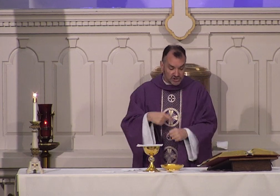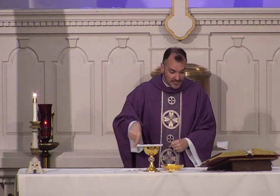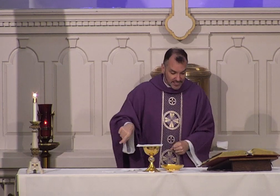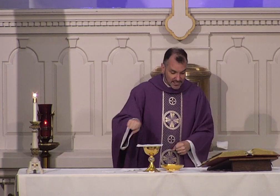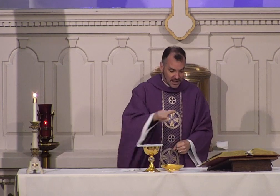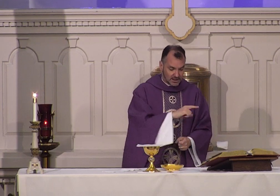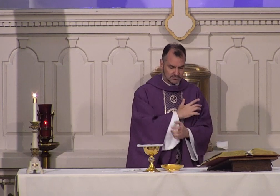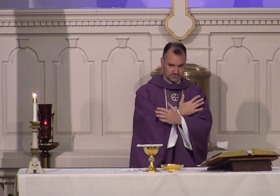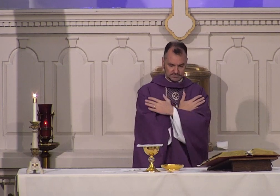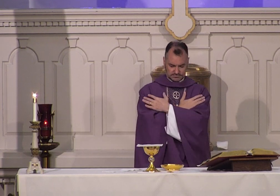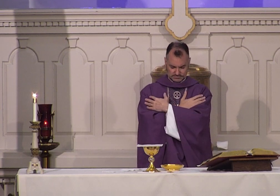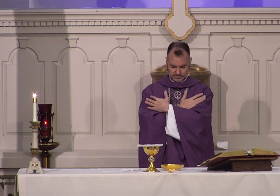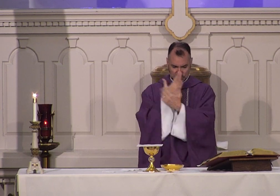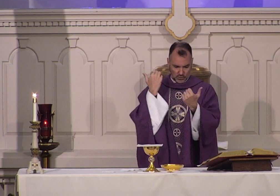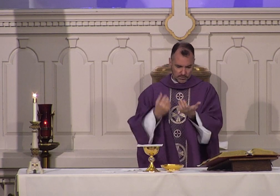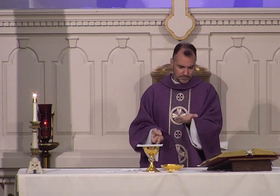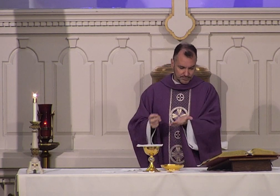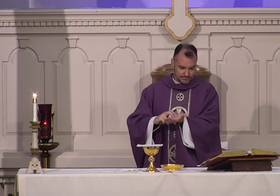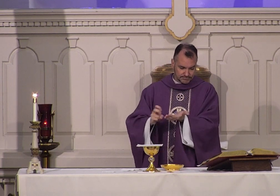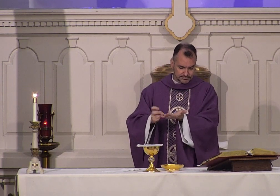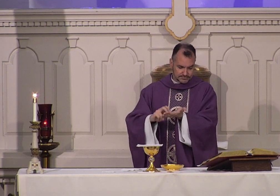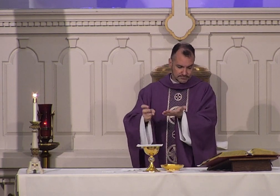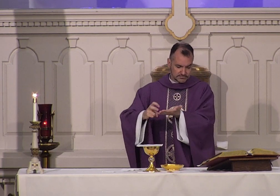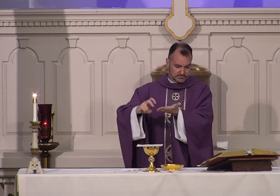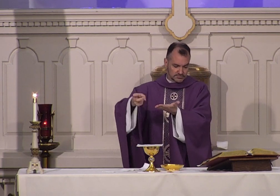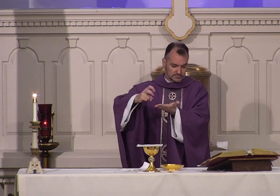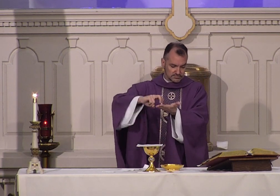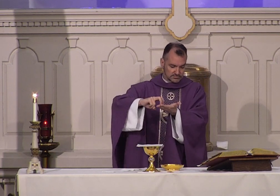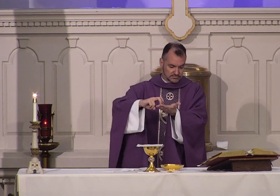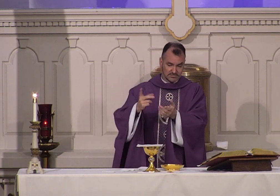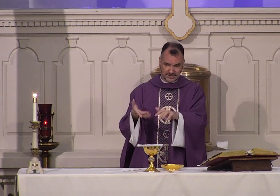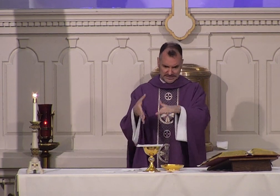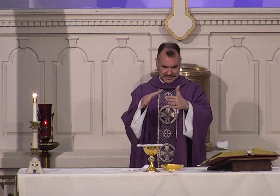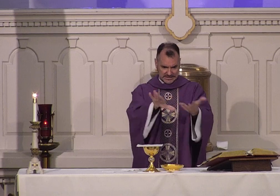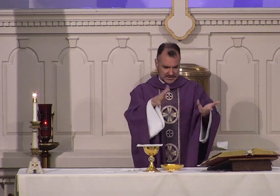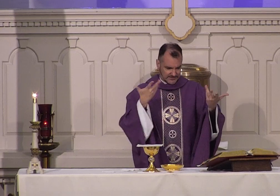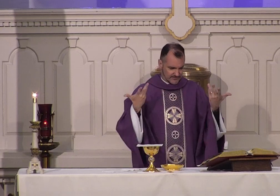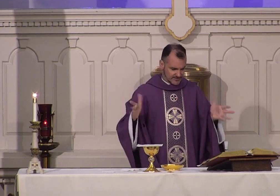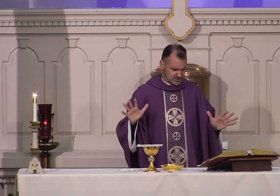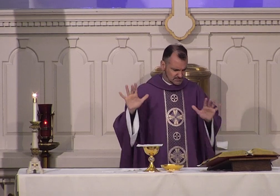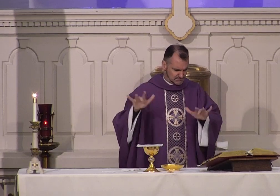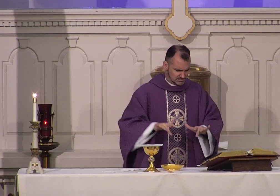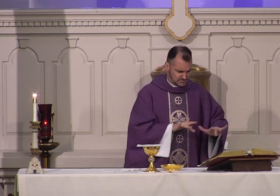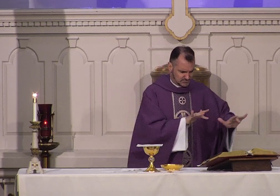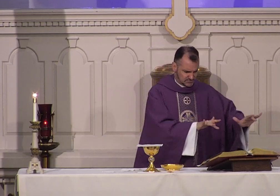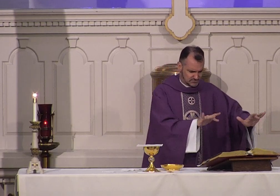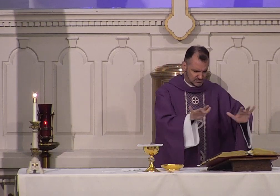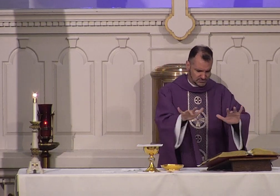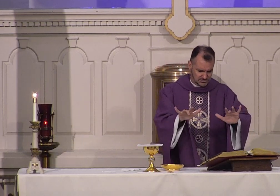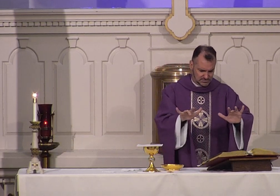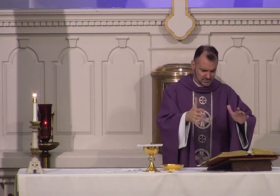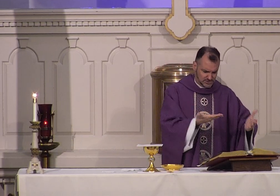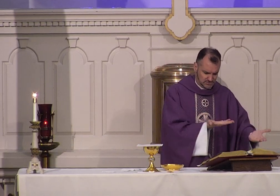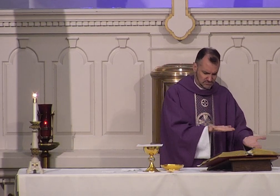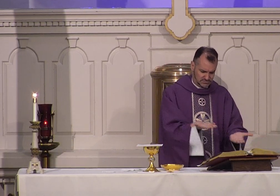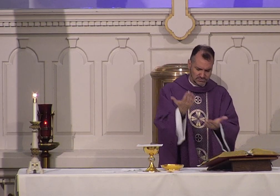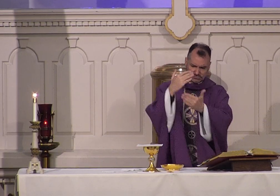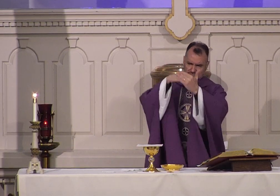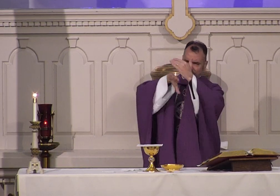Remember also our brothers and sisters who have fallen asleep in the hope of the resurrection and all who have died in your mercy. Welcome